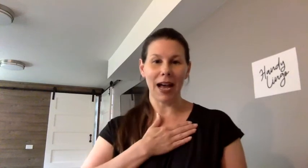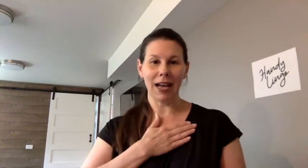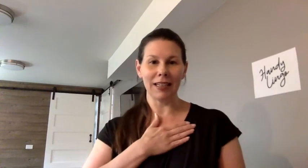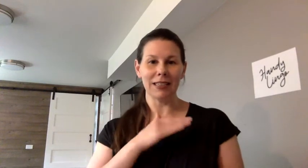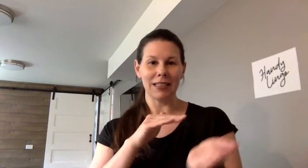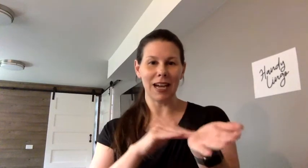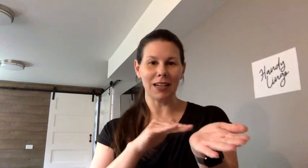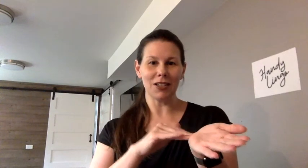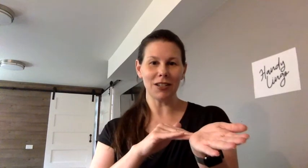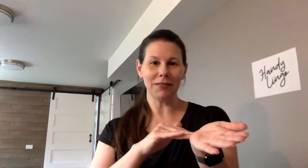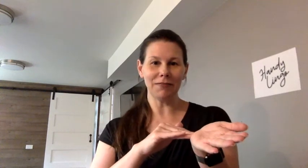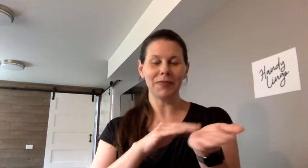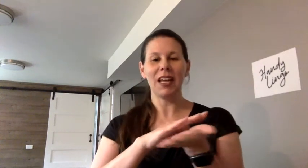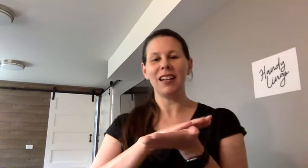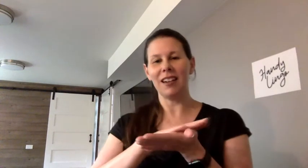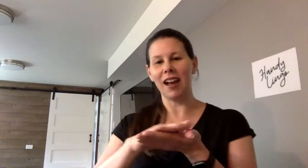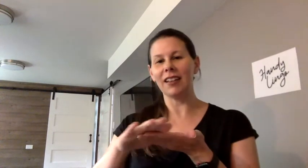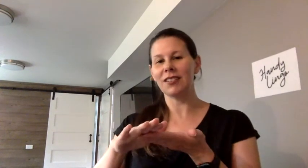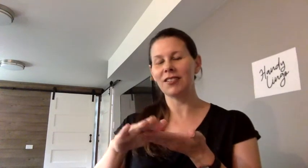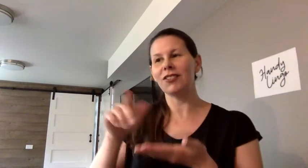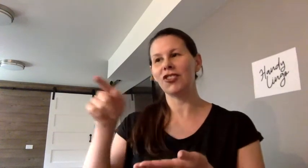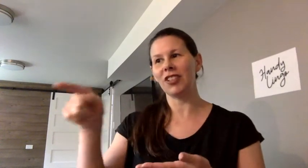My doctor, nice she.